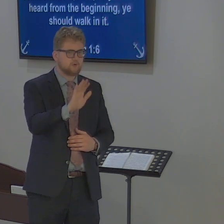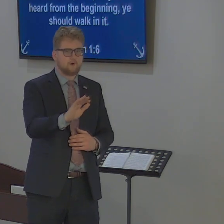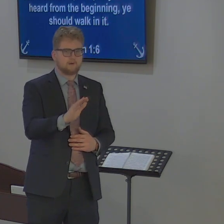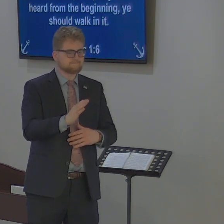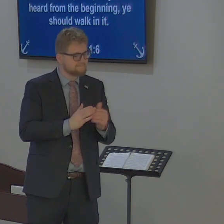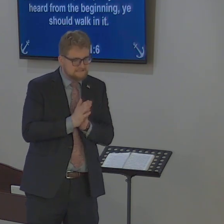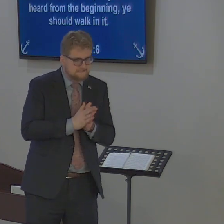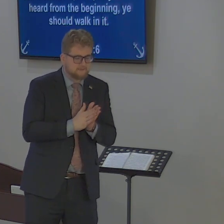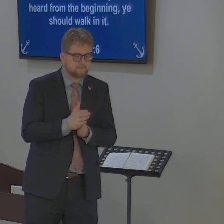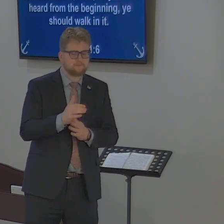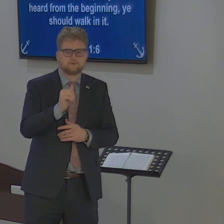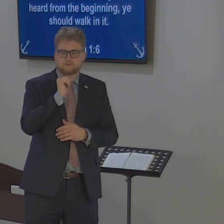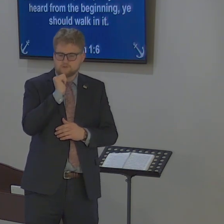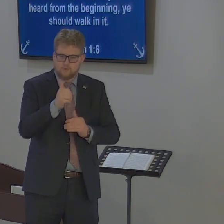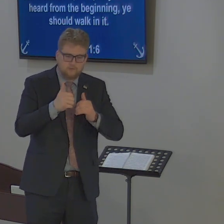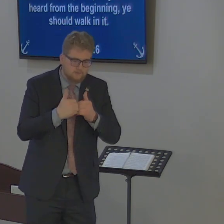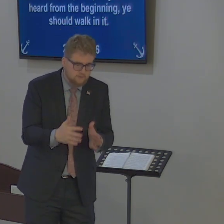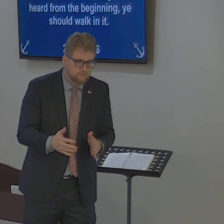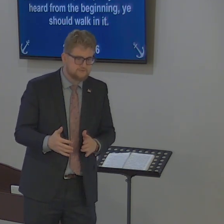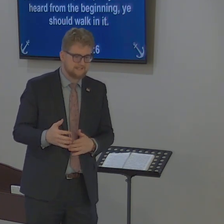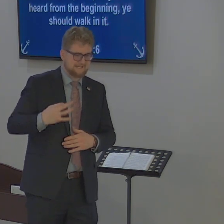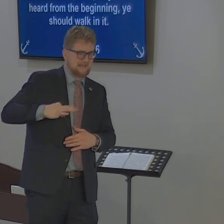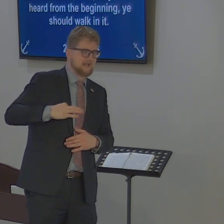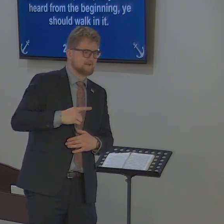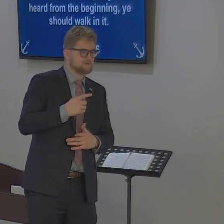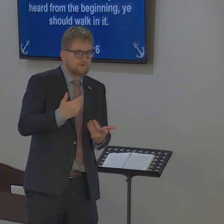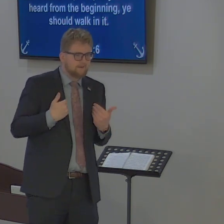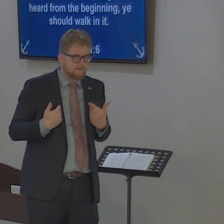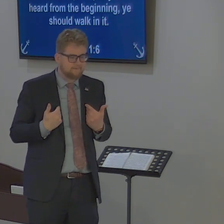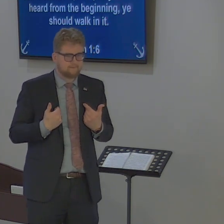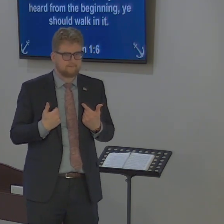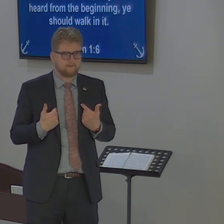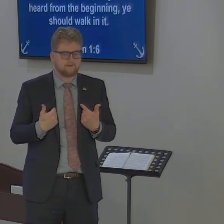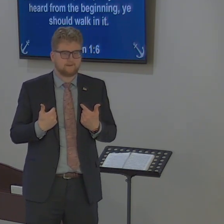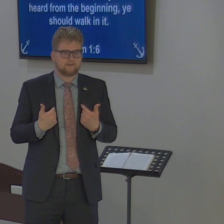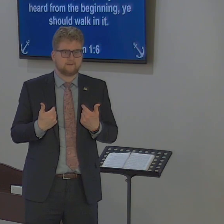You lose not the gain that we have.